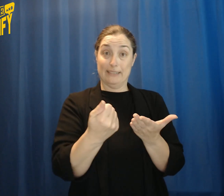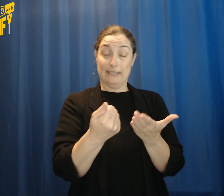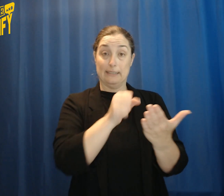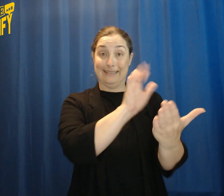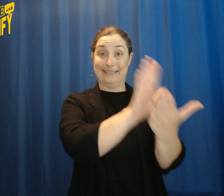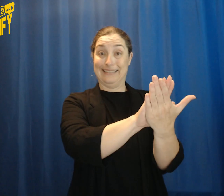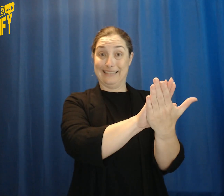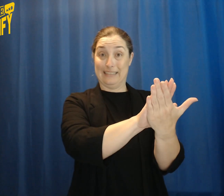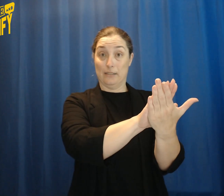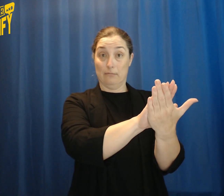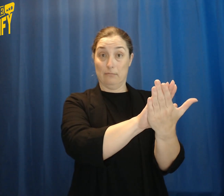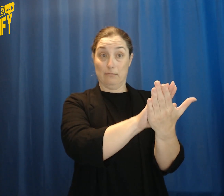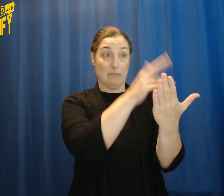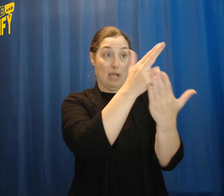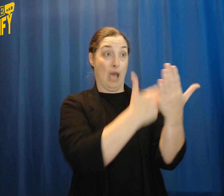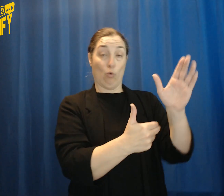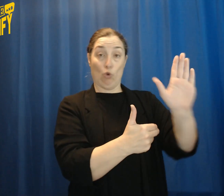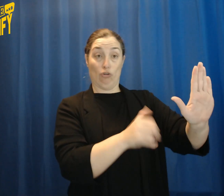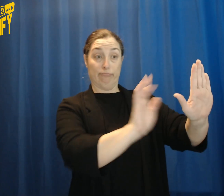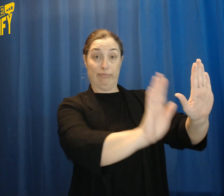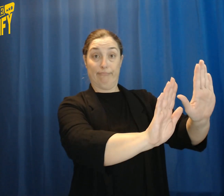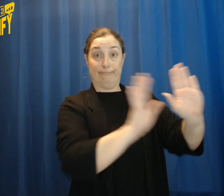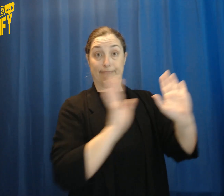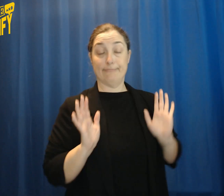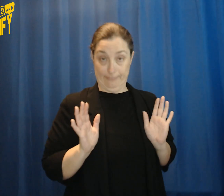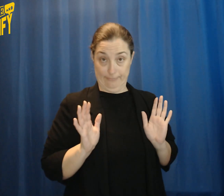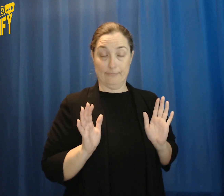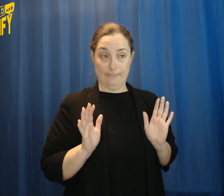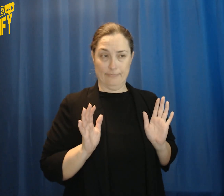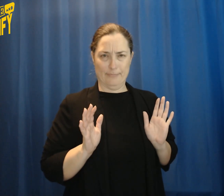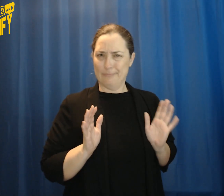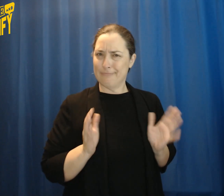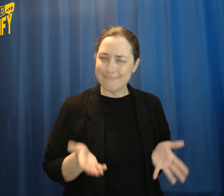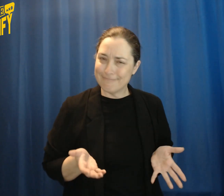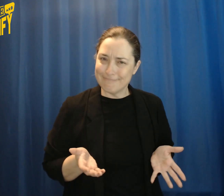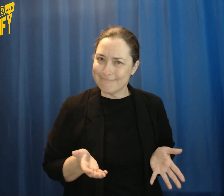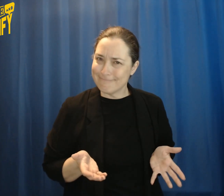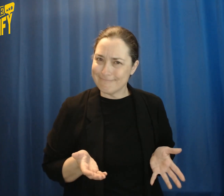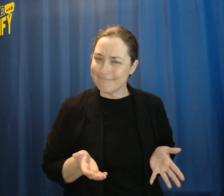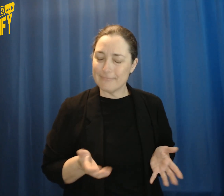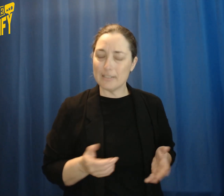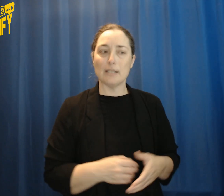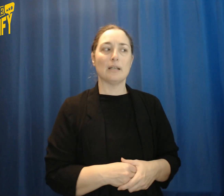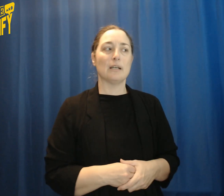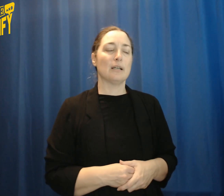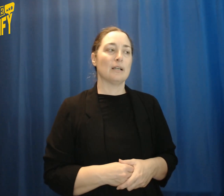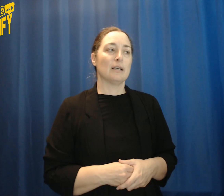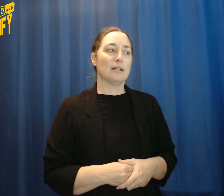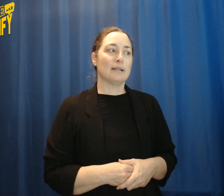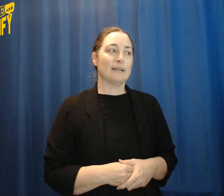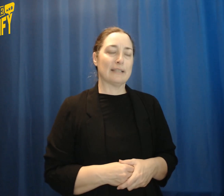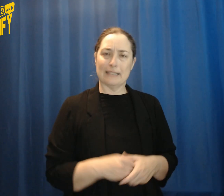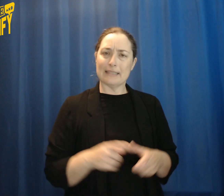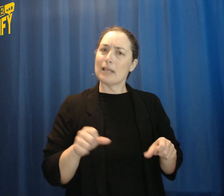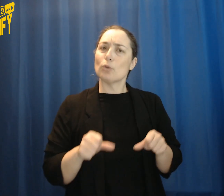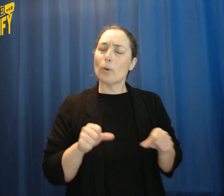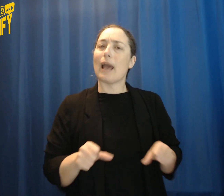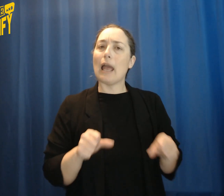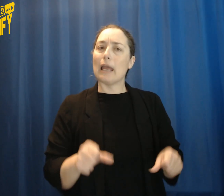the artwork up and off you go. But that wasn't the case, and that's okay. A lot of people